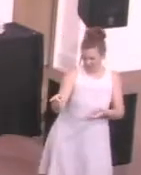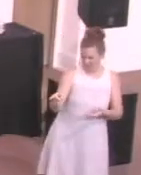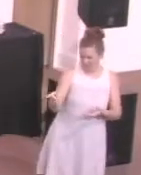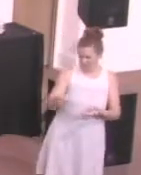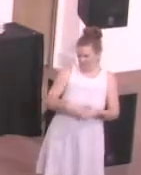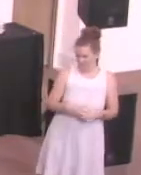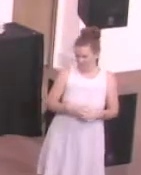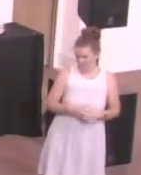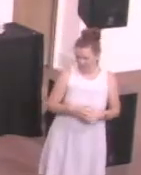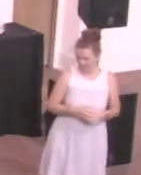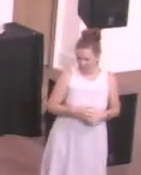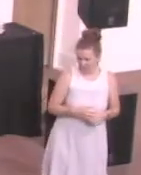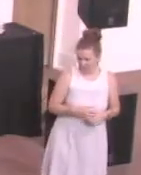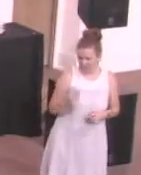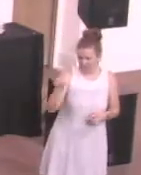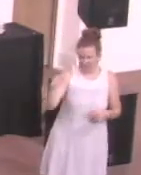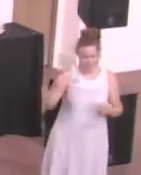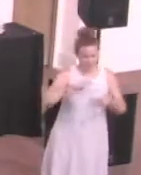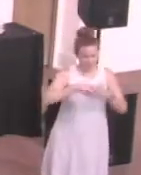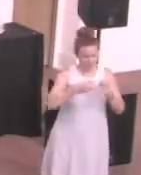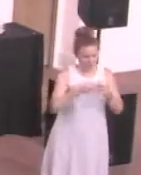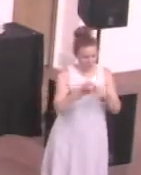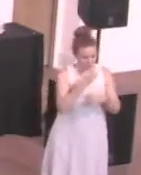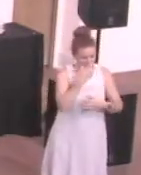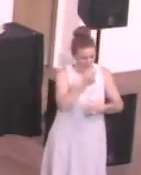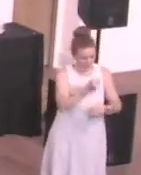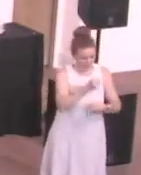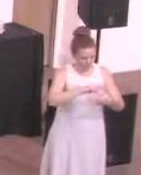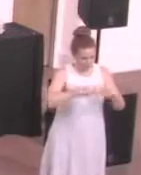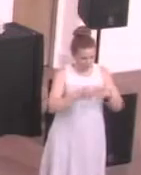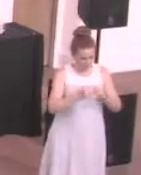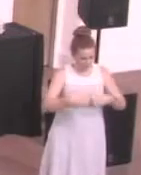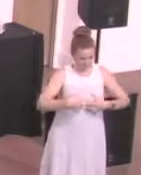Now, right now, he has problems with trust and he has problems with anger.